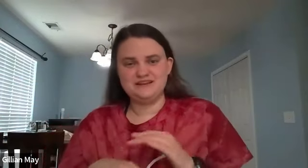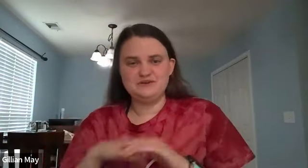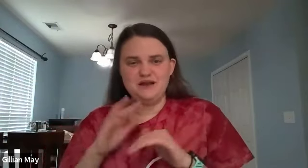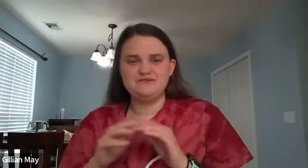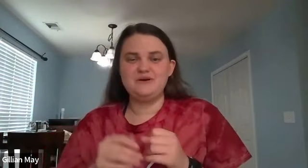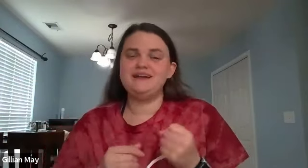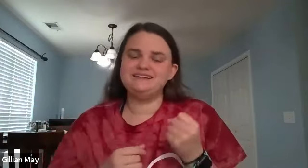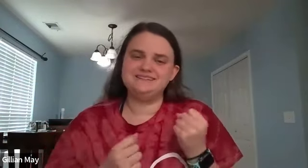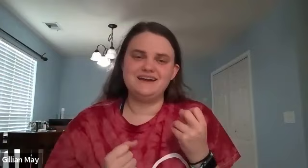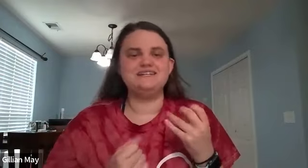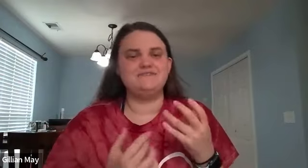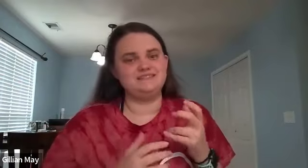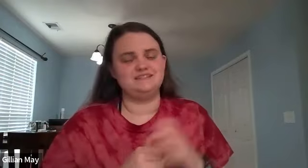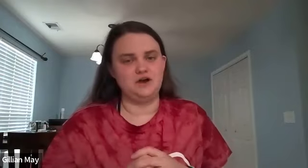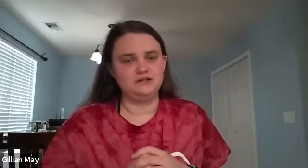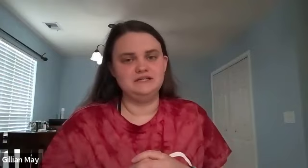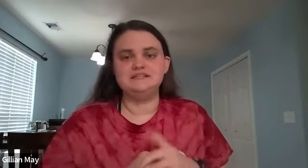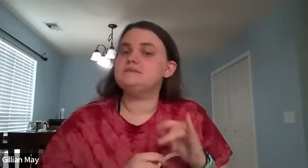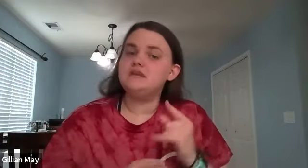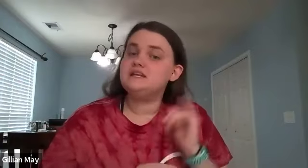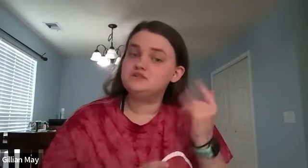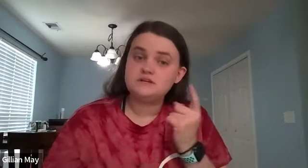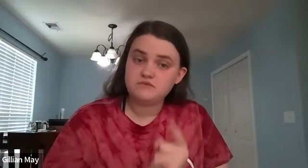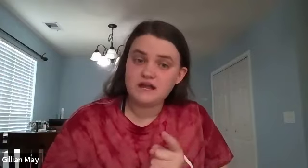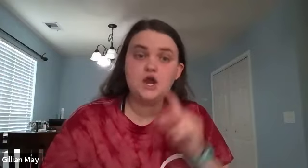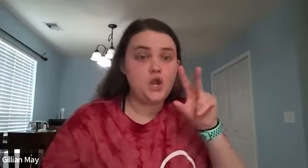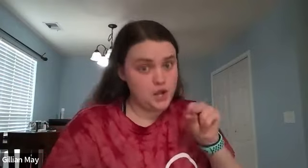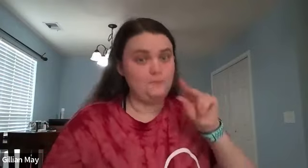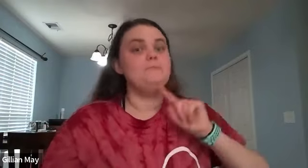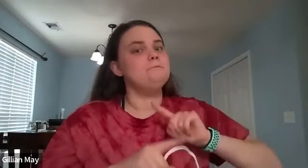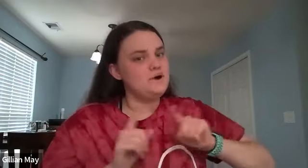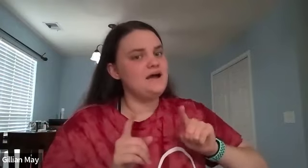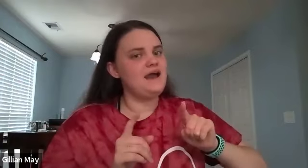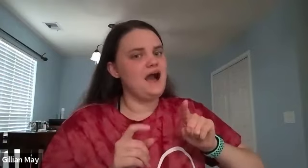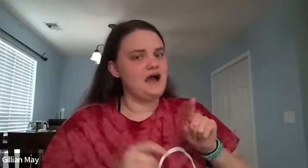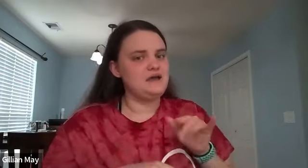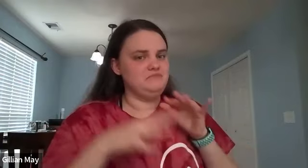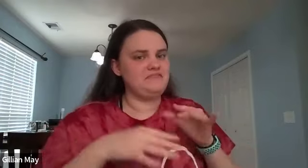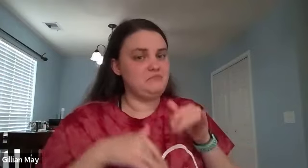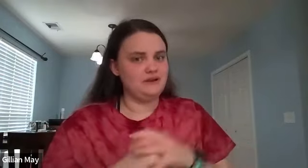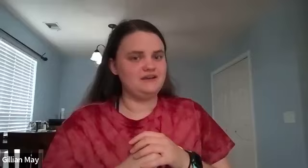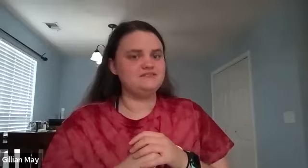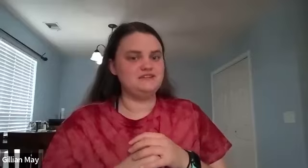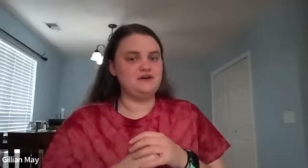it's so comfortable I can sign as fast as I talk. Does that mean it is always right? No, but I'm at that point now.